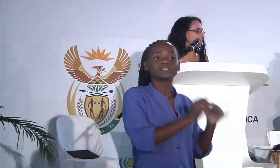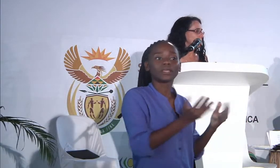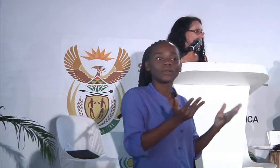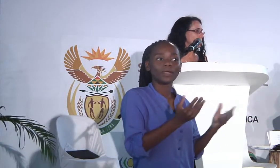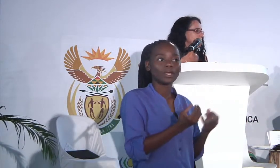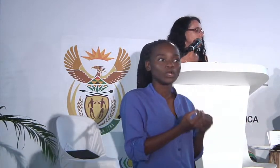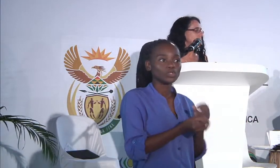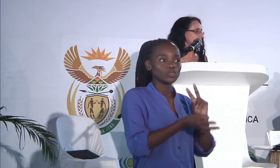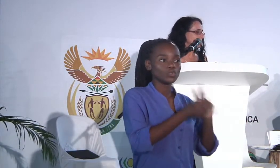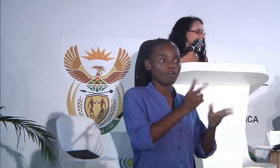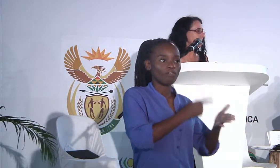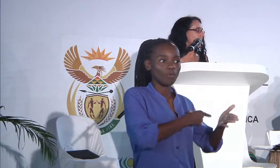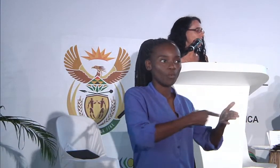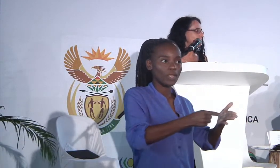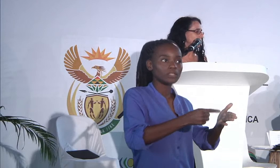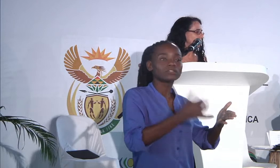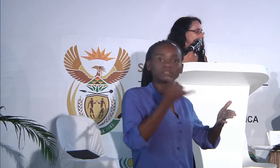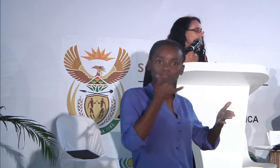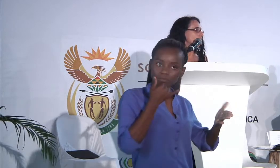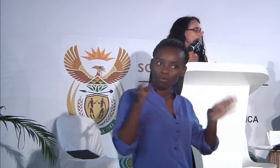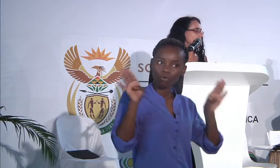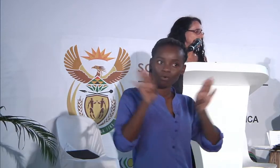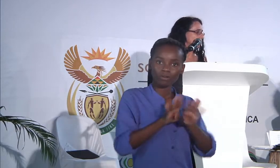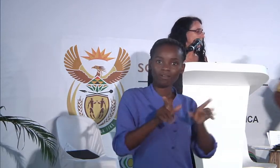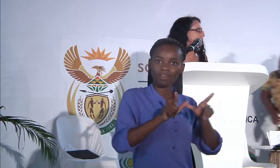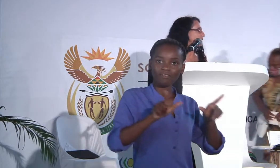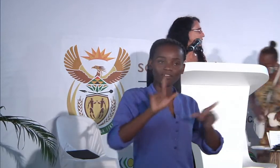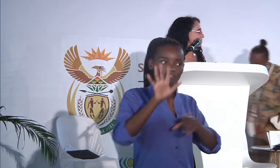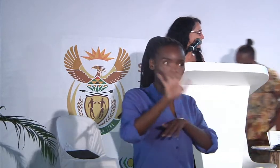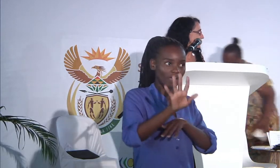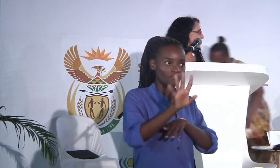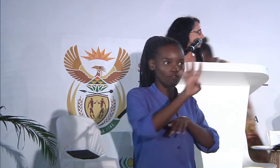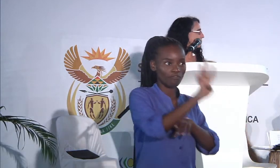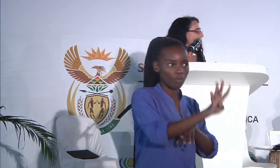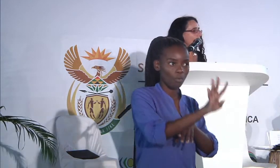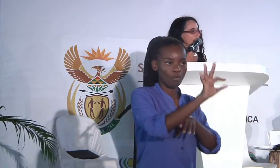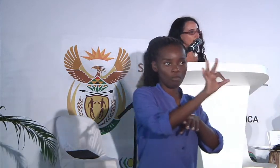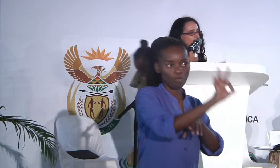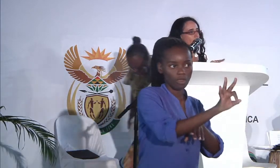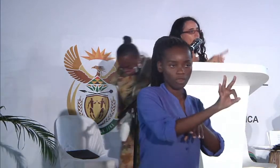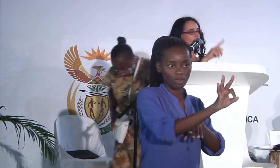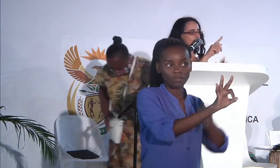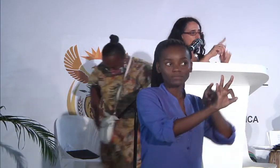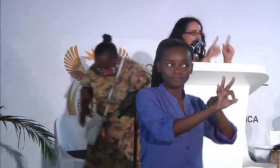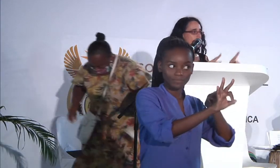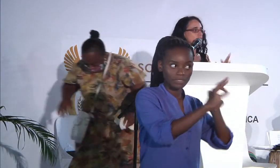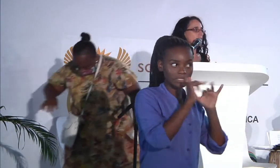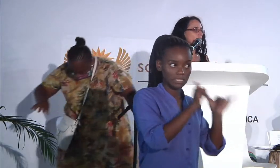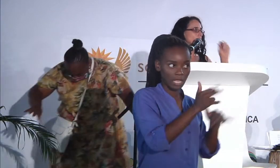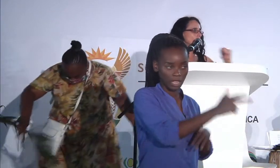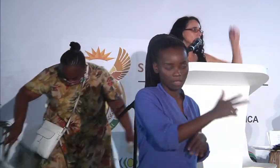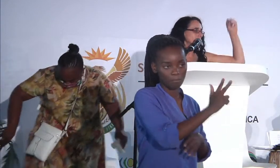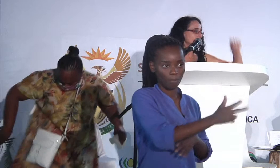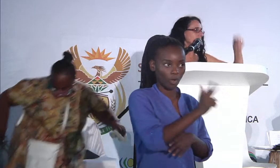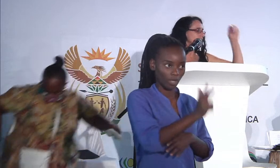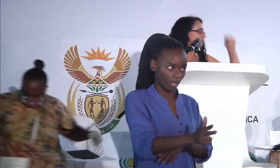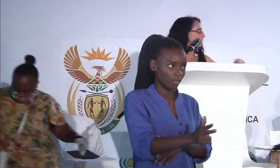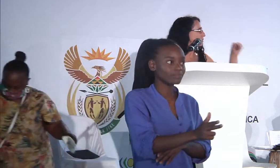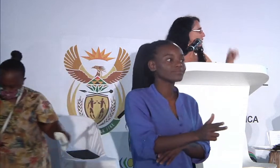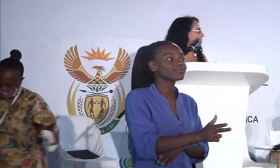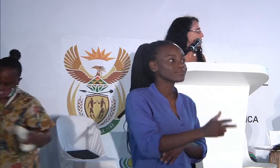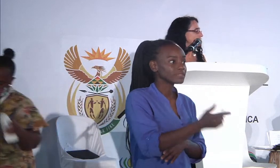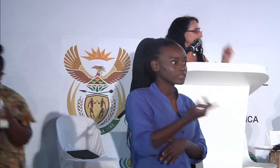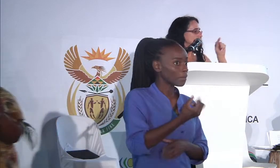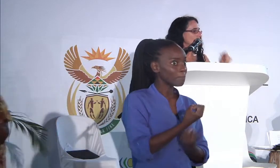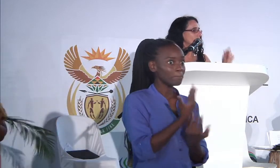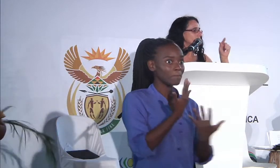of lockdown, level 5, level 4, and part of level 3. And many of us that are here today worked in that underground parking